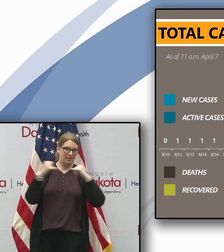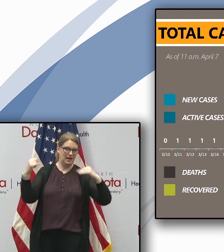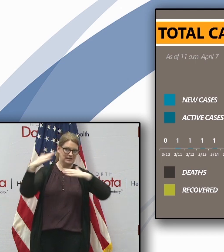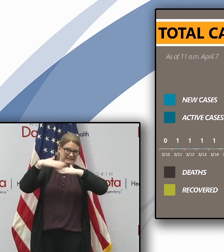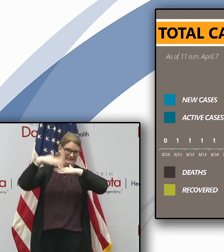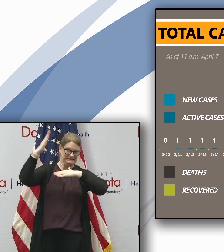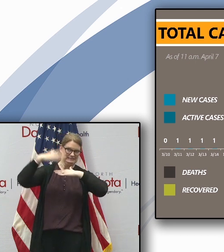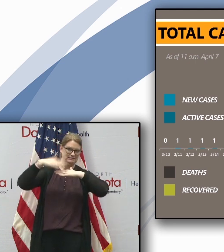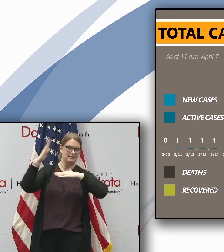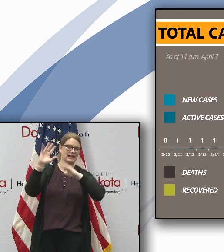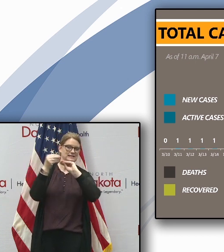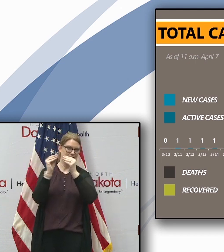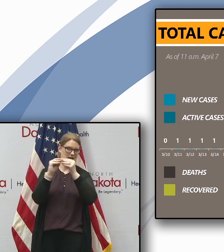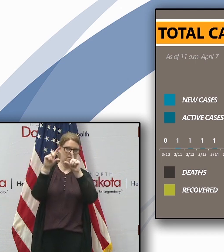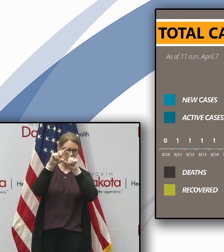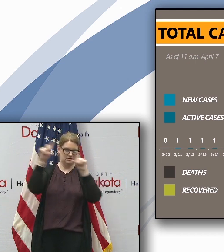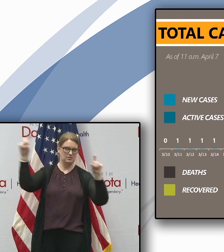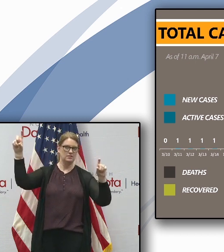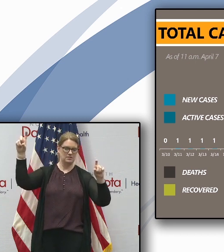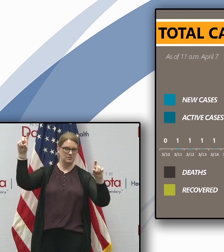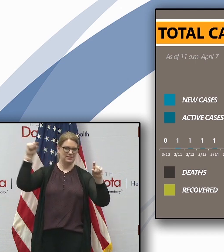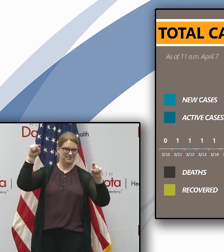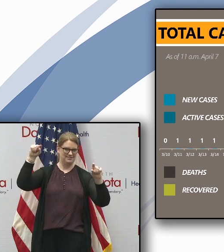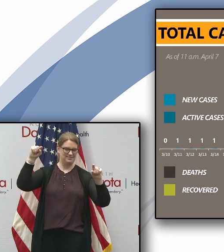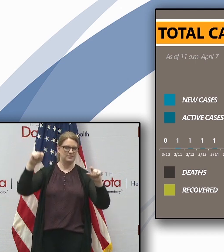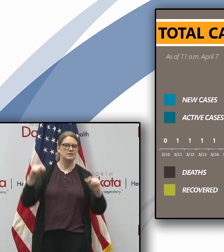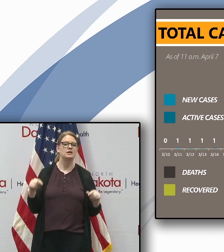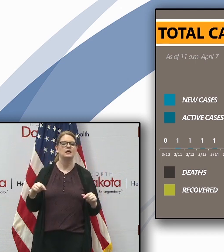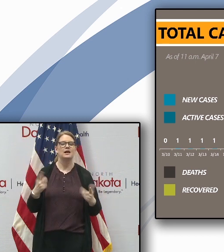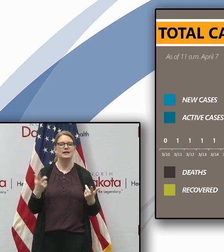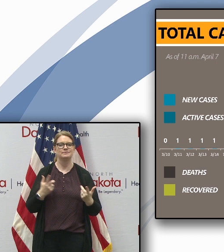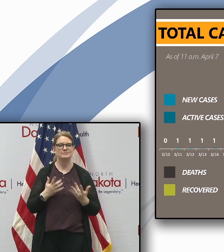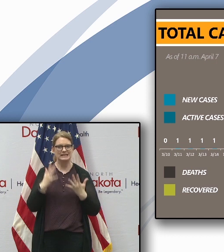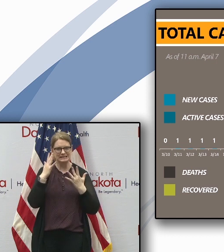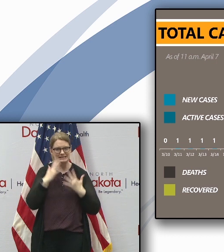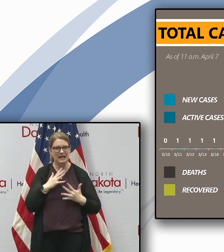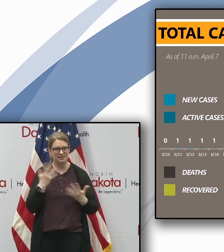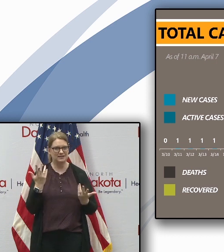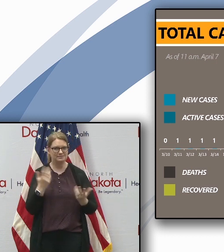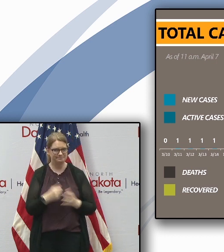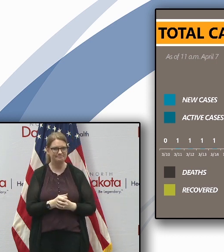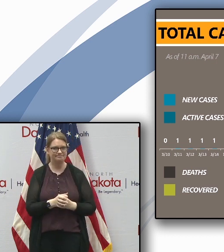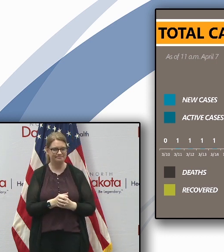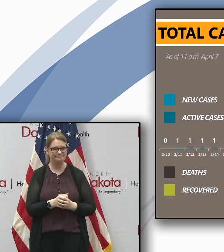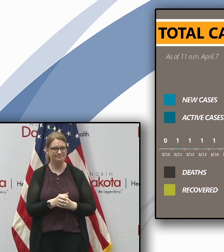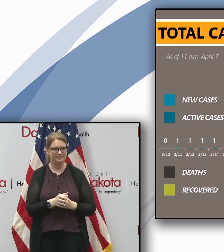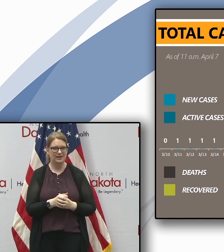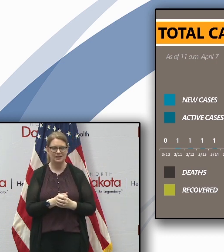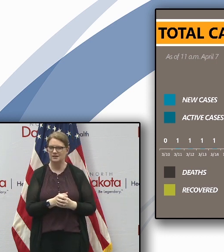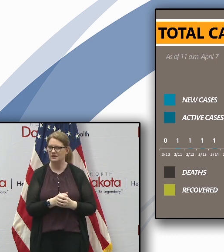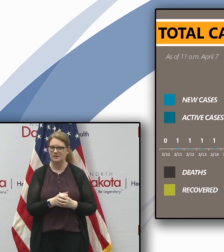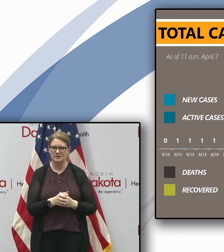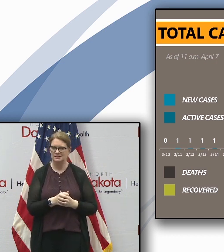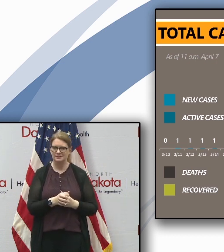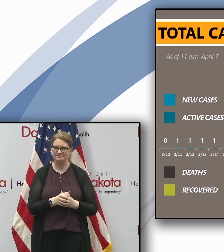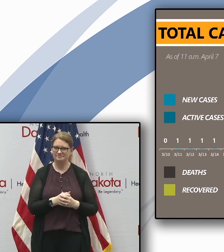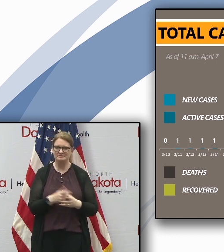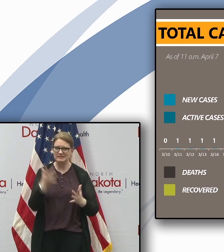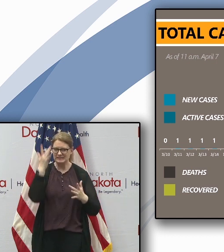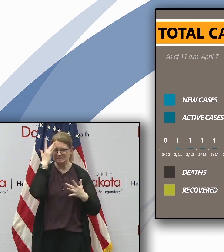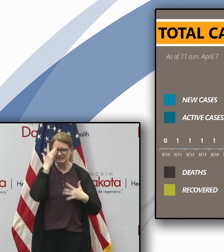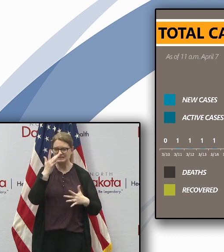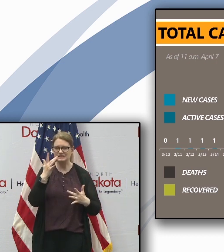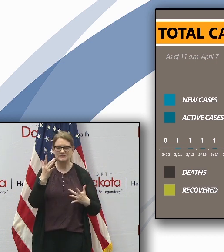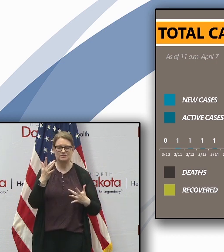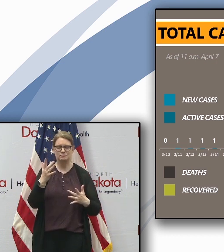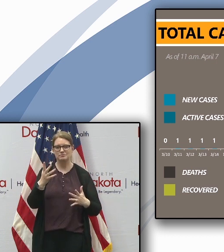that we have to deal with today. And of course, sadly, this is the disease can be fatal